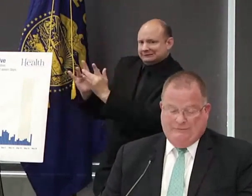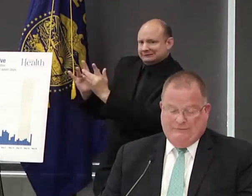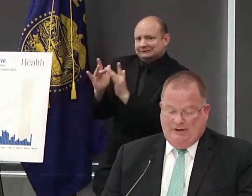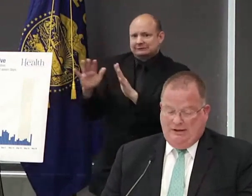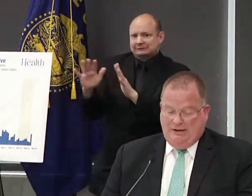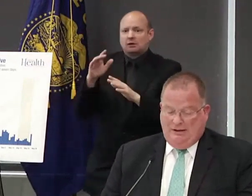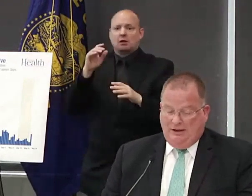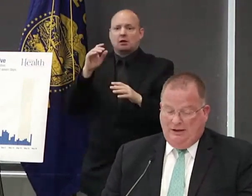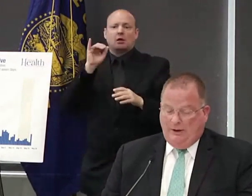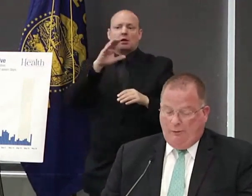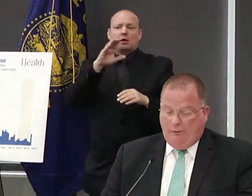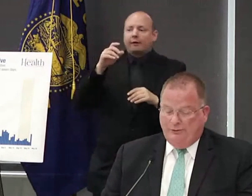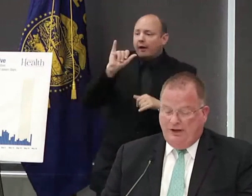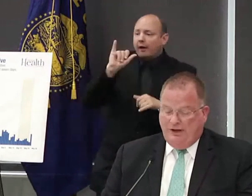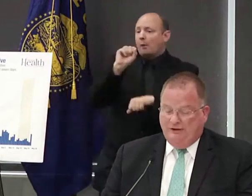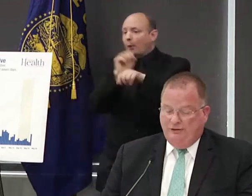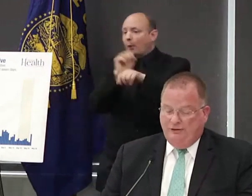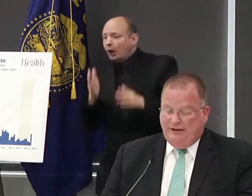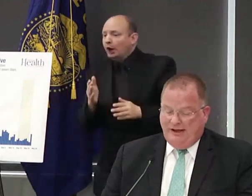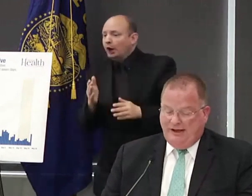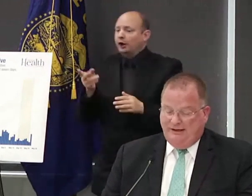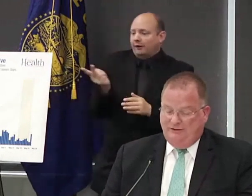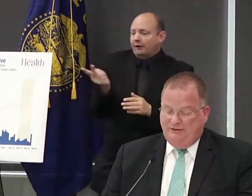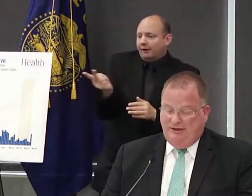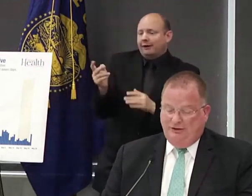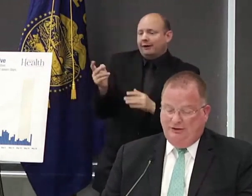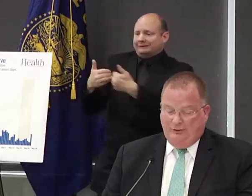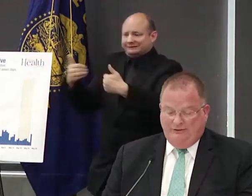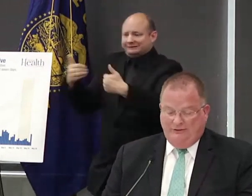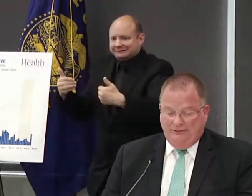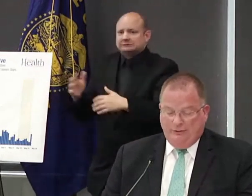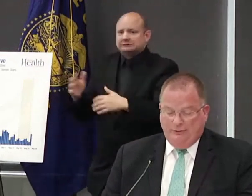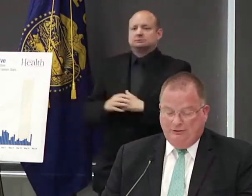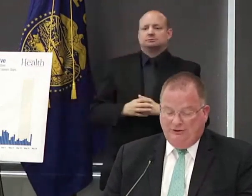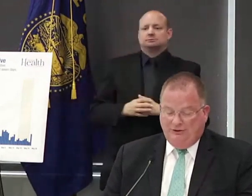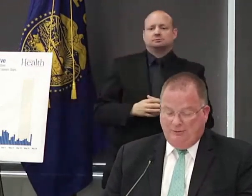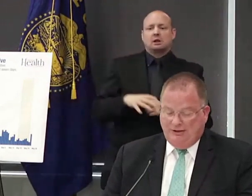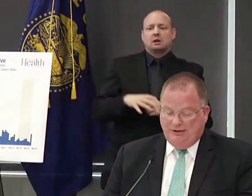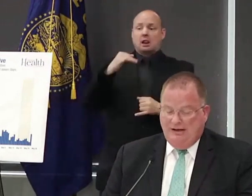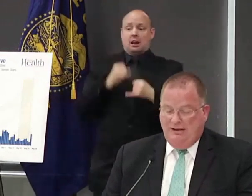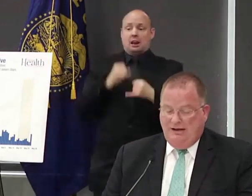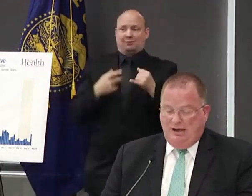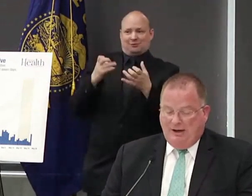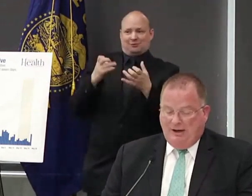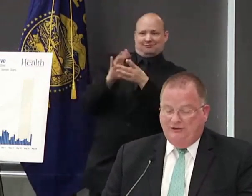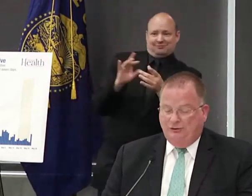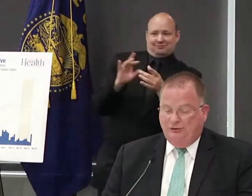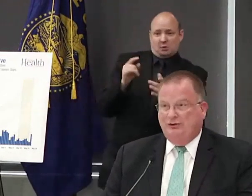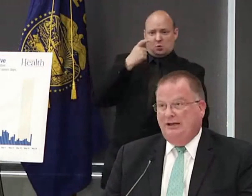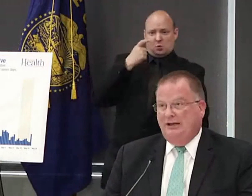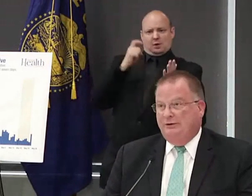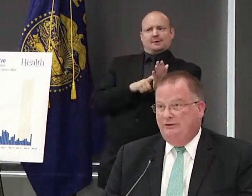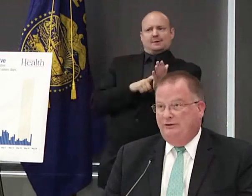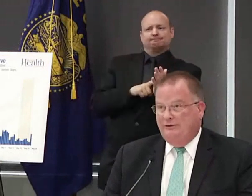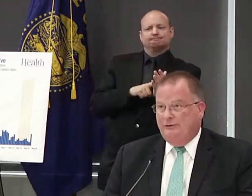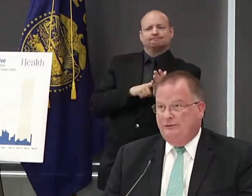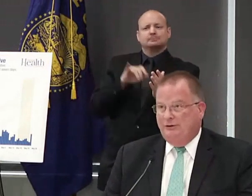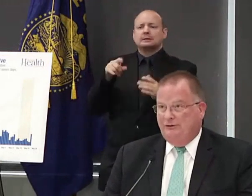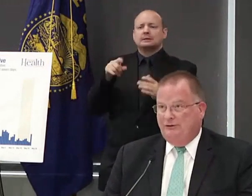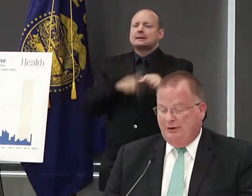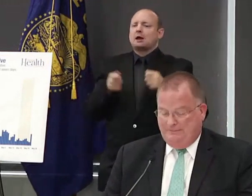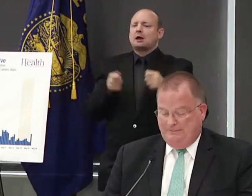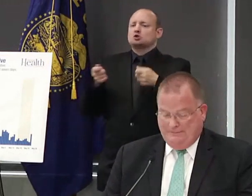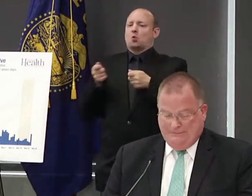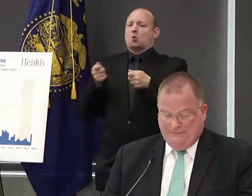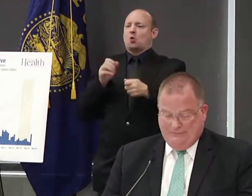Finally, I want to acknowledge that we cannot contain the coronavirus without doing something about the social inequities that fuel